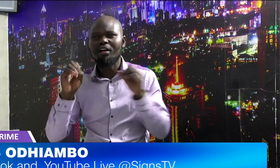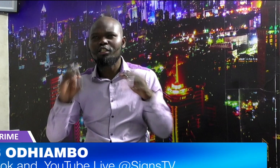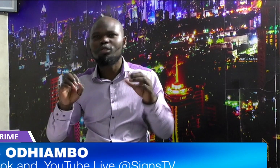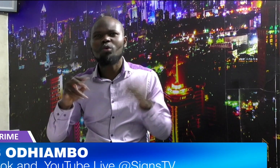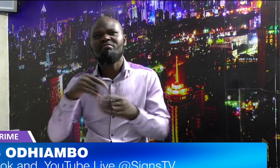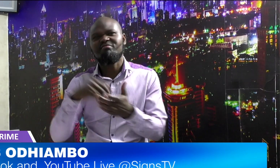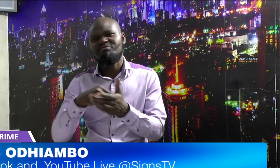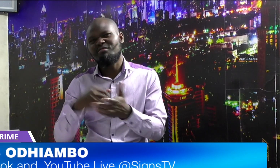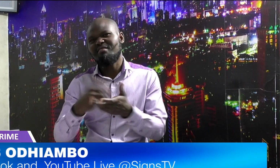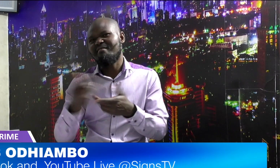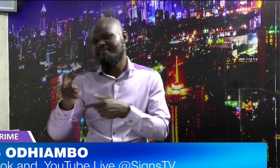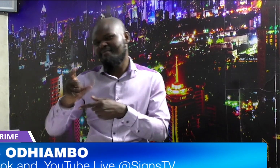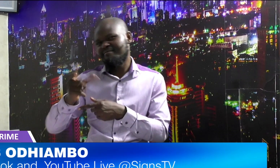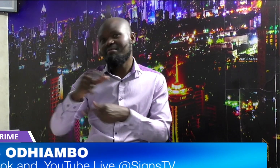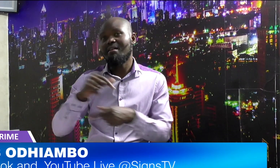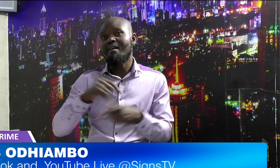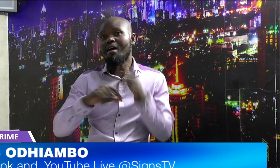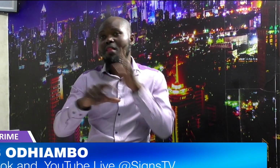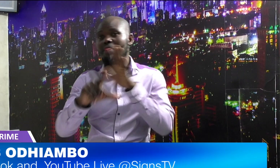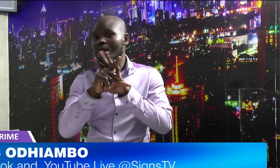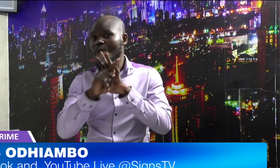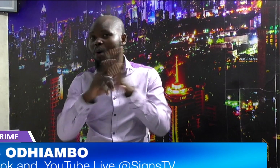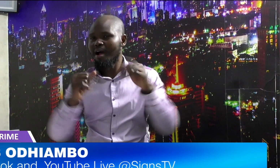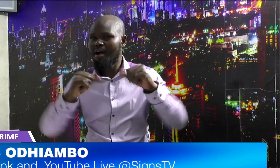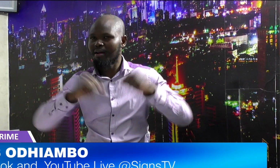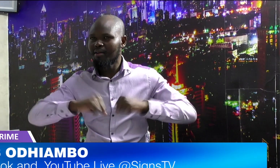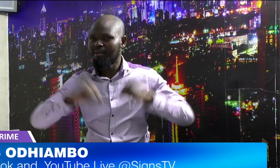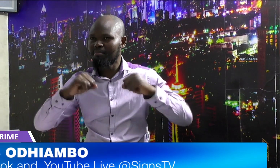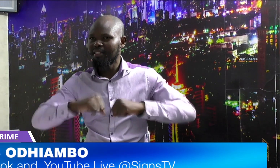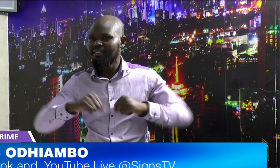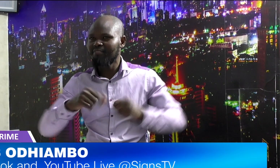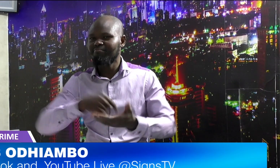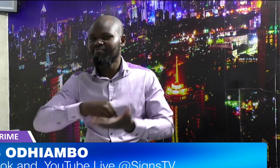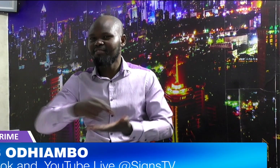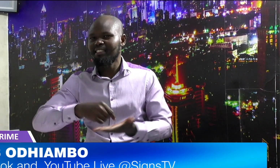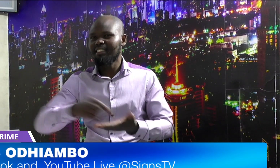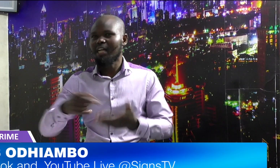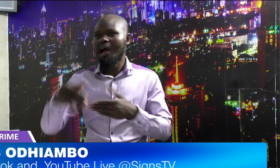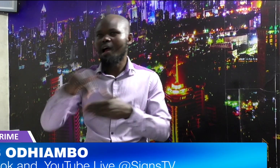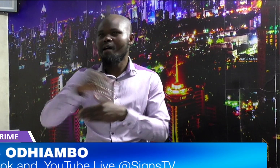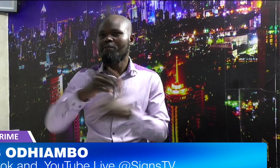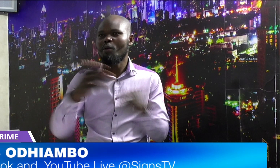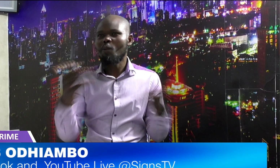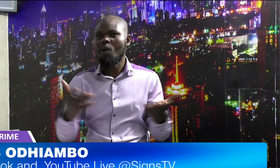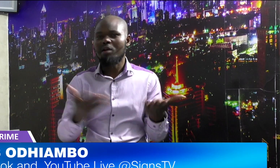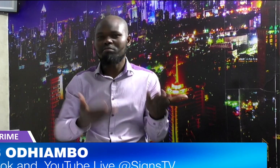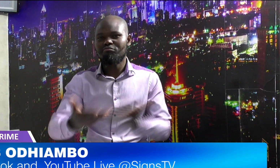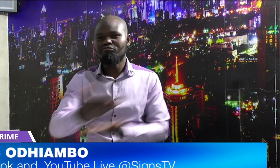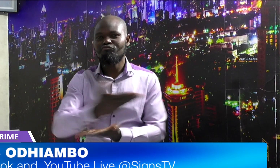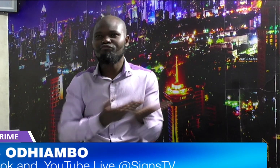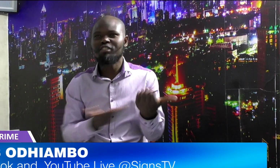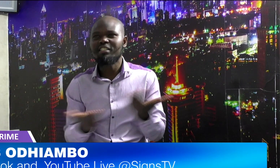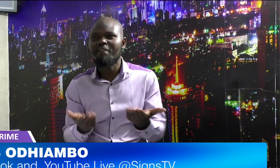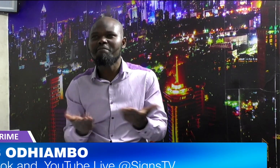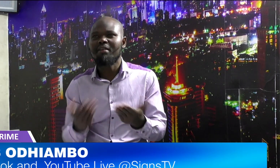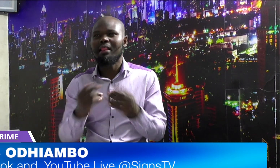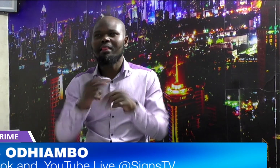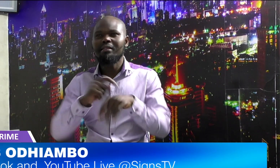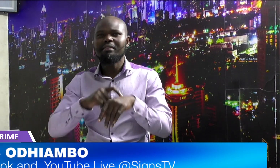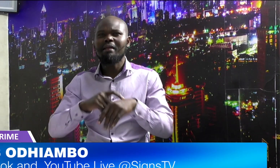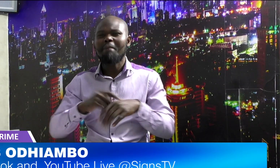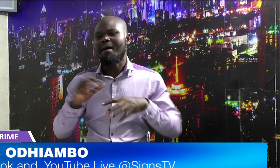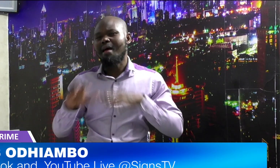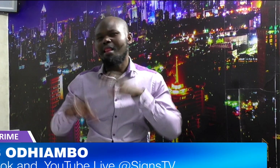Council membership candidacy. Additionally, 11 legal agreements were assigned,